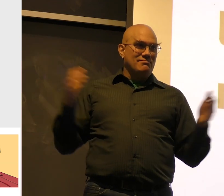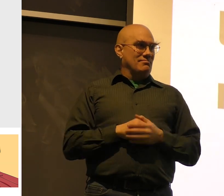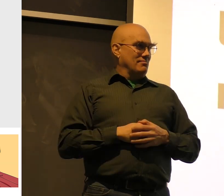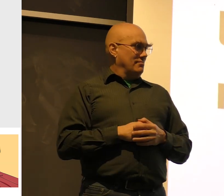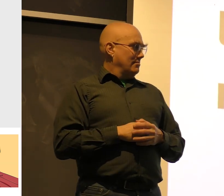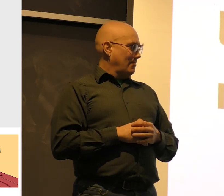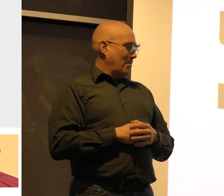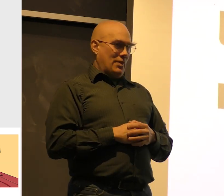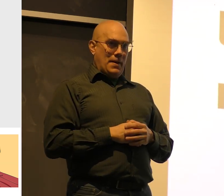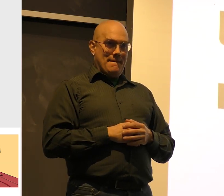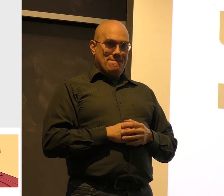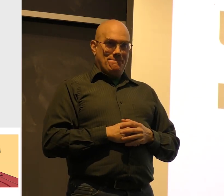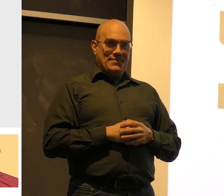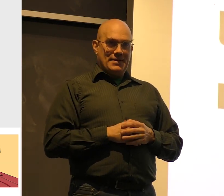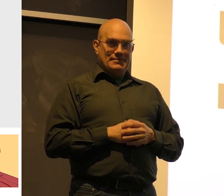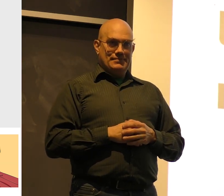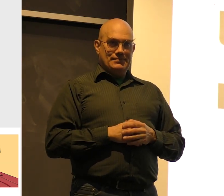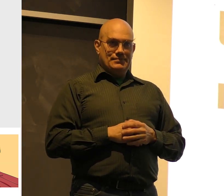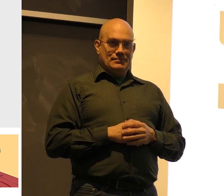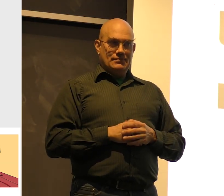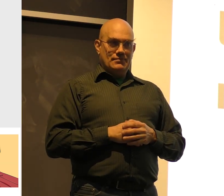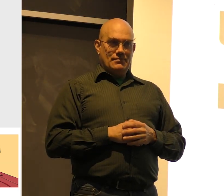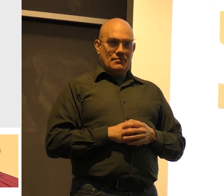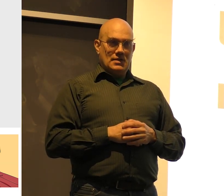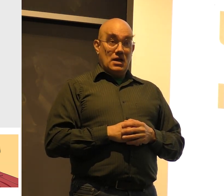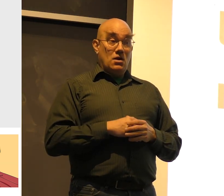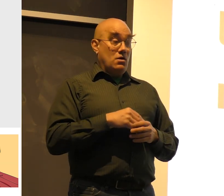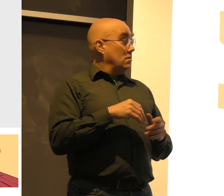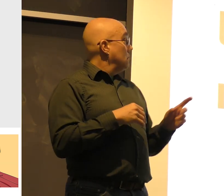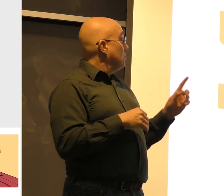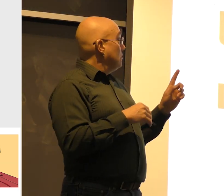for the minority, it's for everyone.